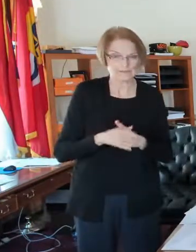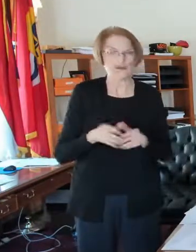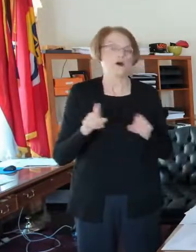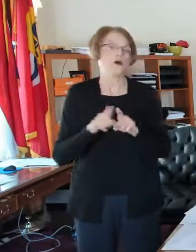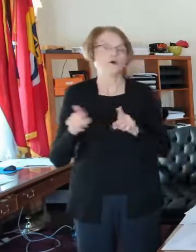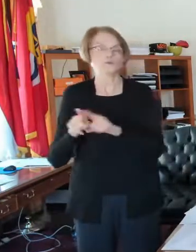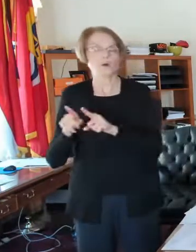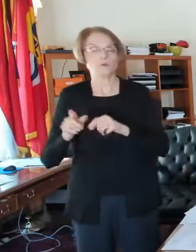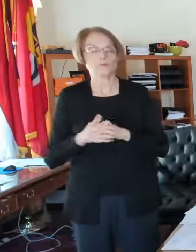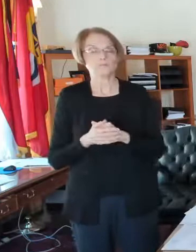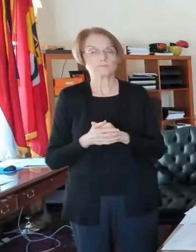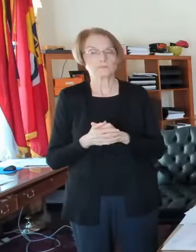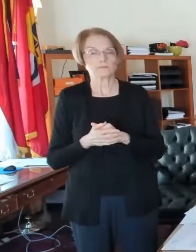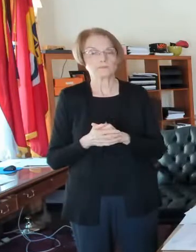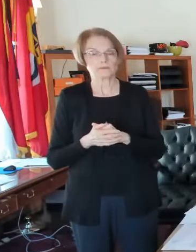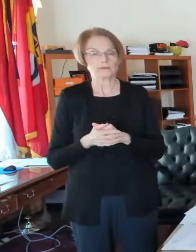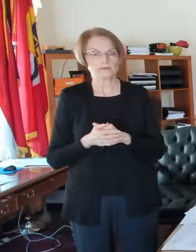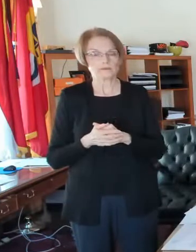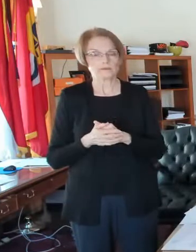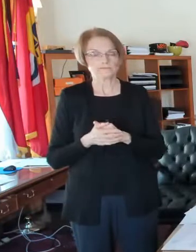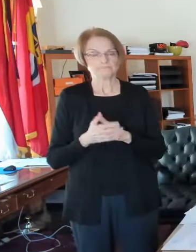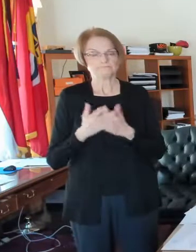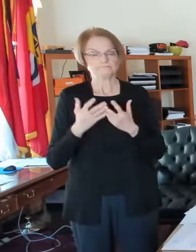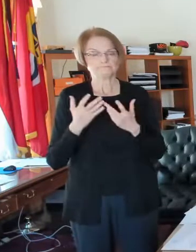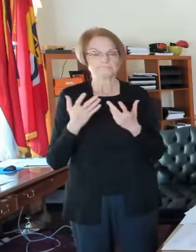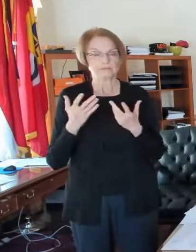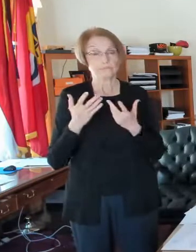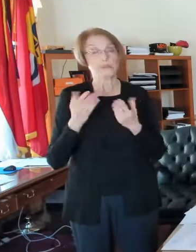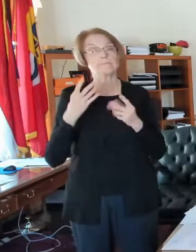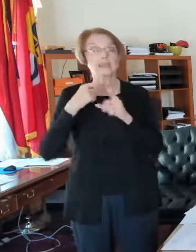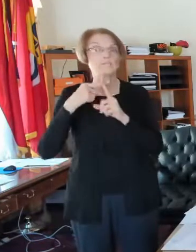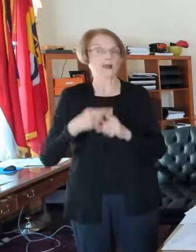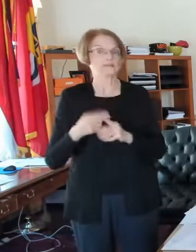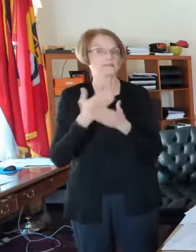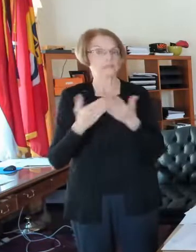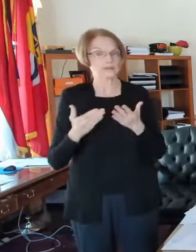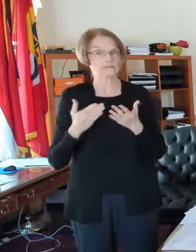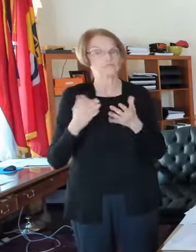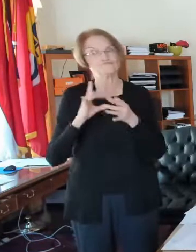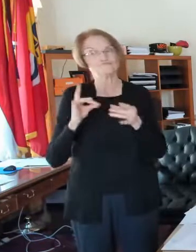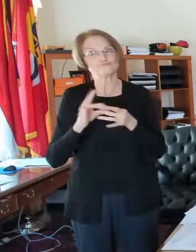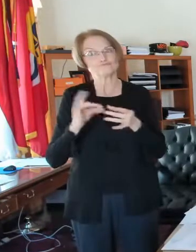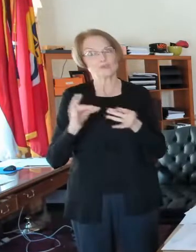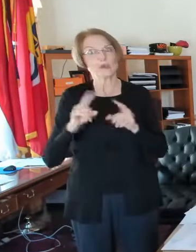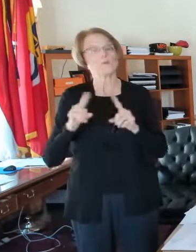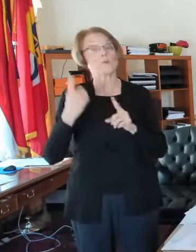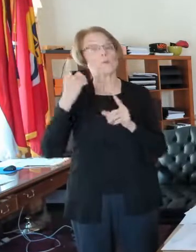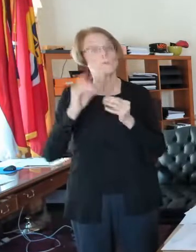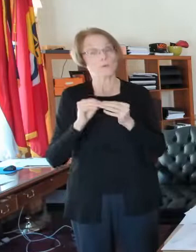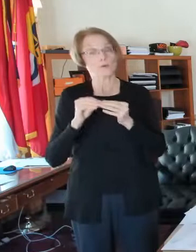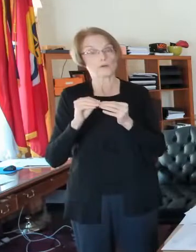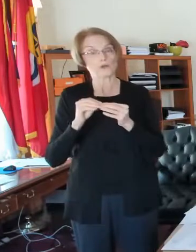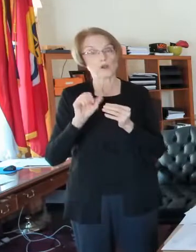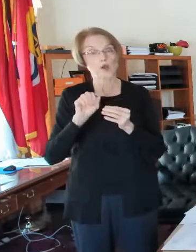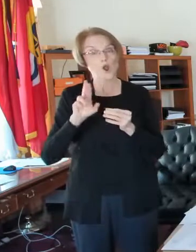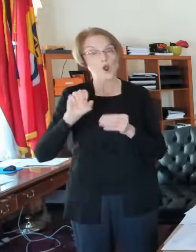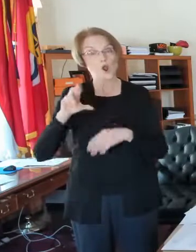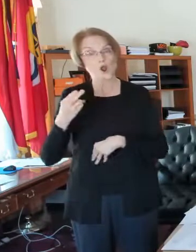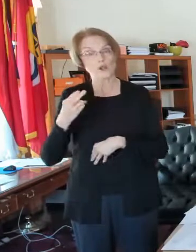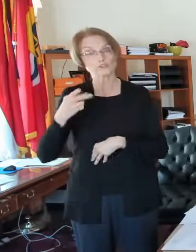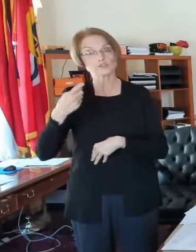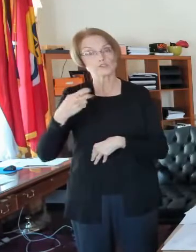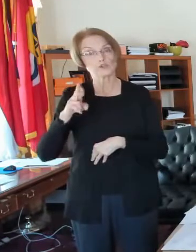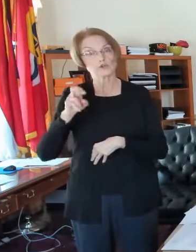mention one thing which I think, I mean, a lot of positive things, but an additional thing, and that is Arch Grants announced